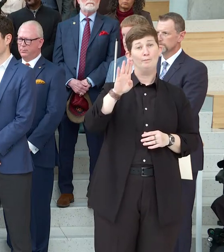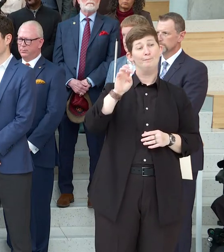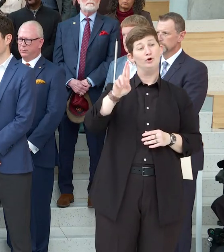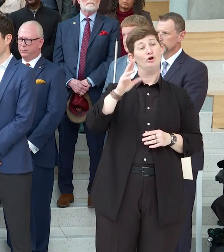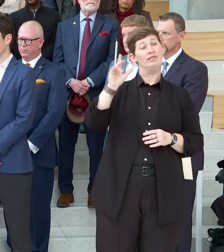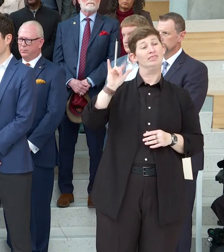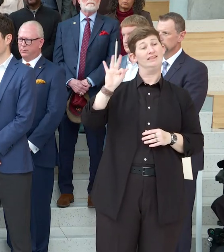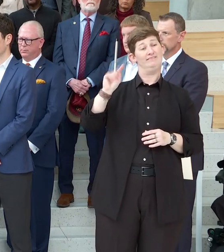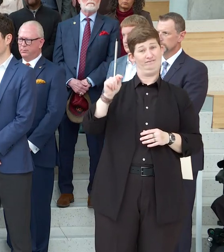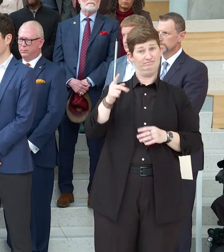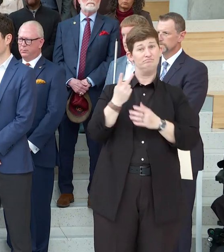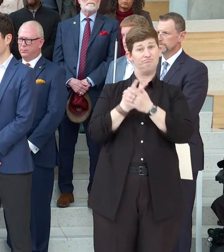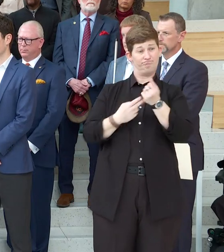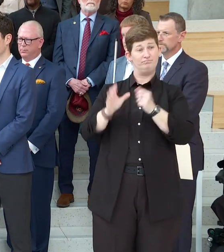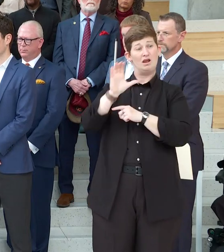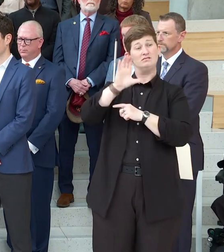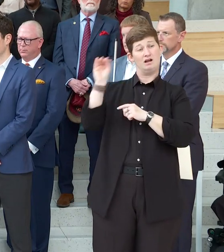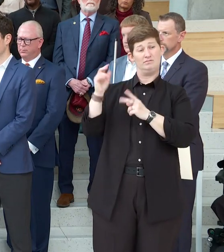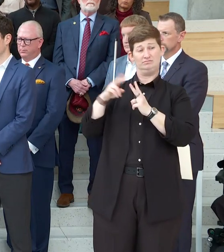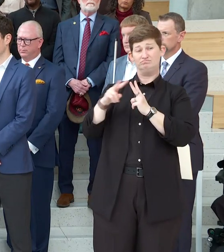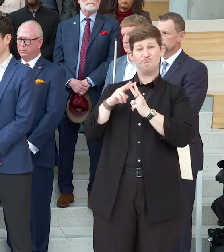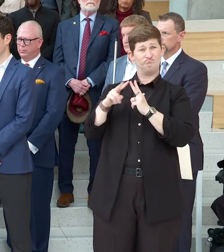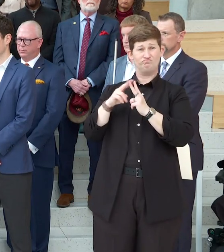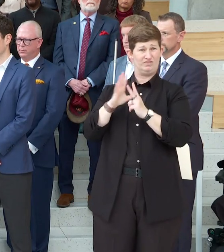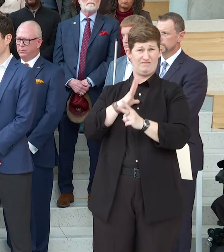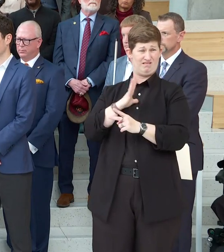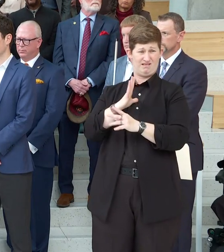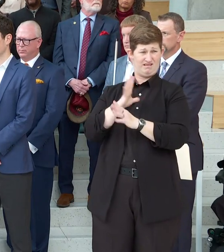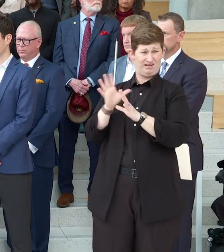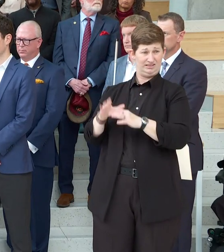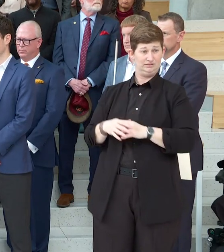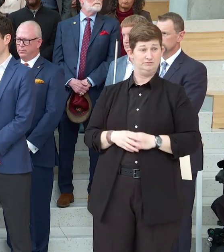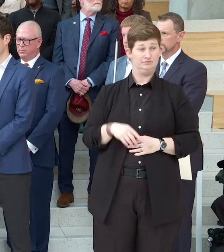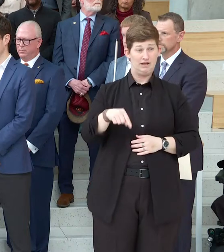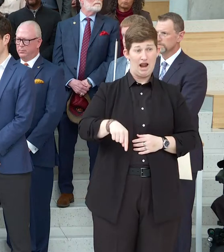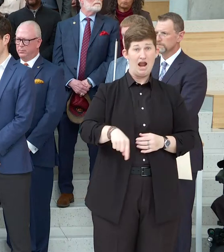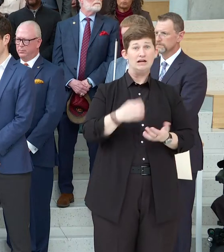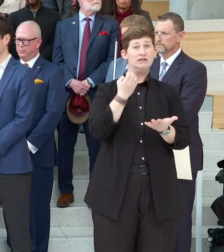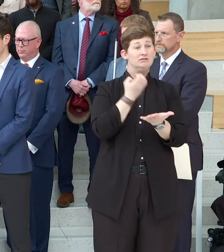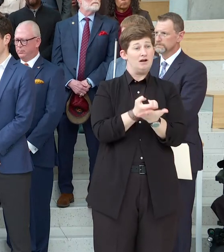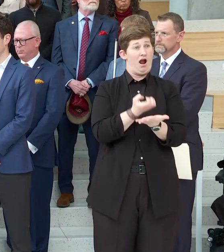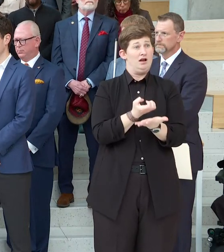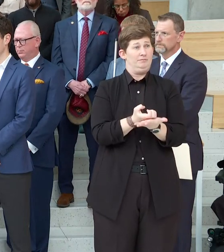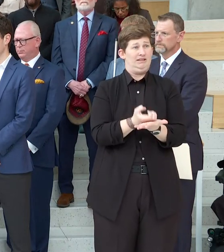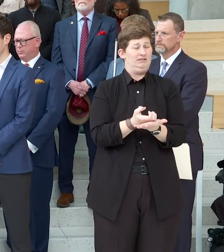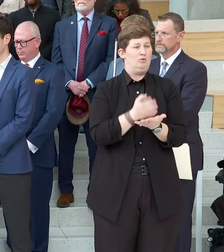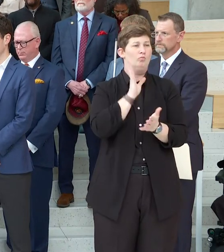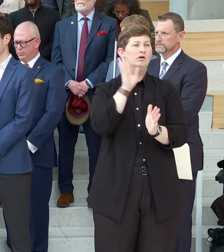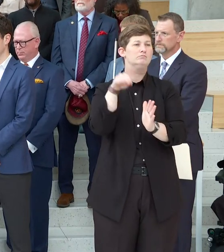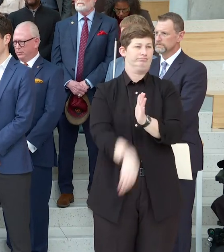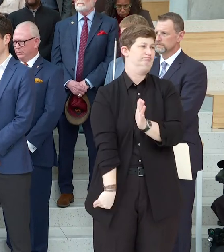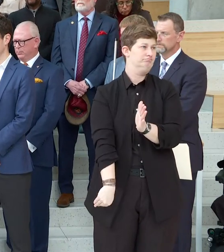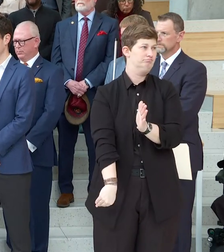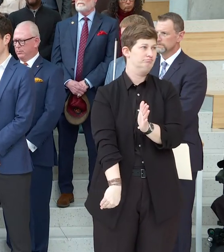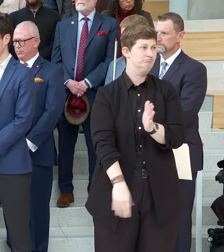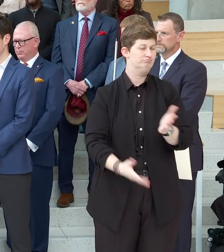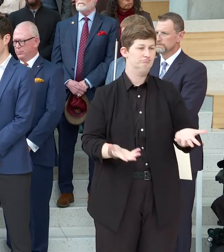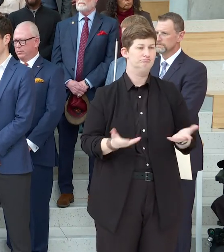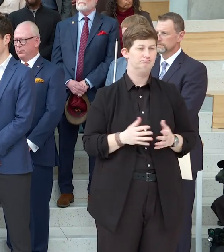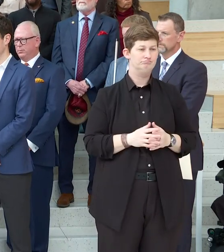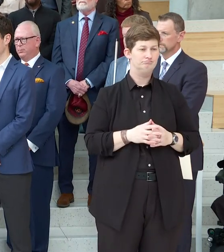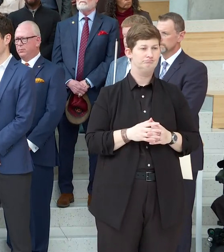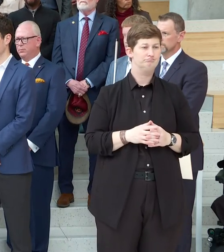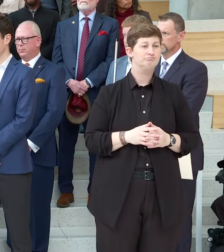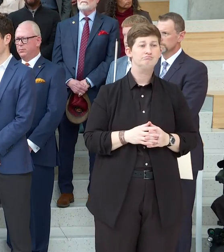local economy and the very workers you're trying to protect won't be. So we are here today, surrounded by many of those